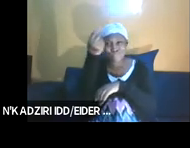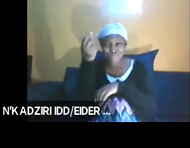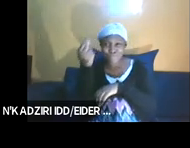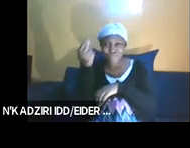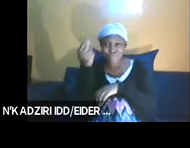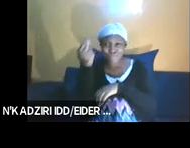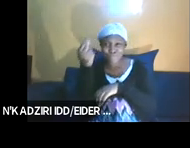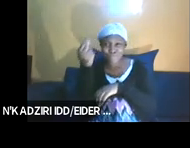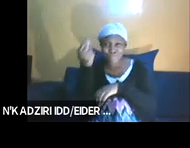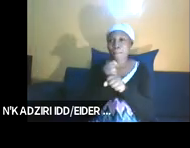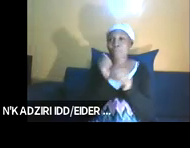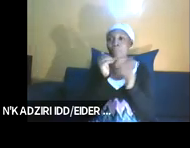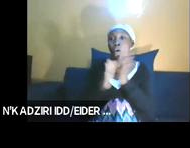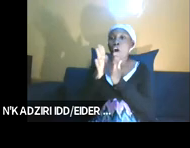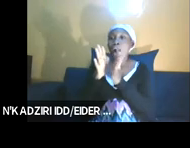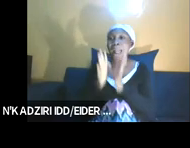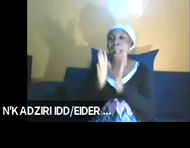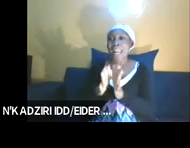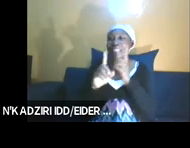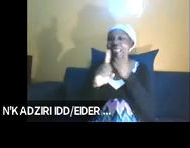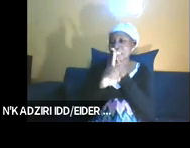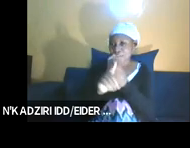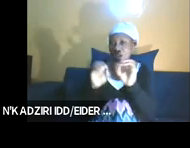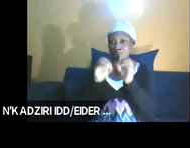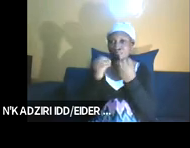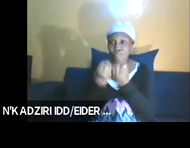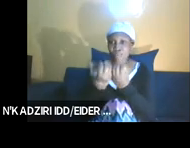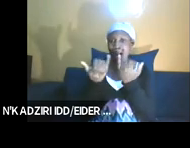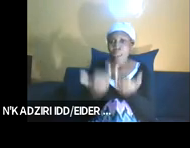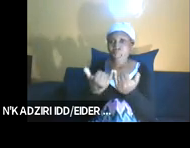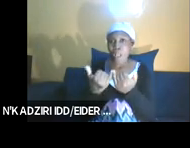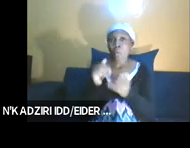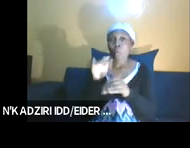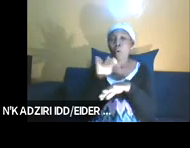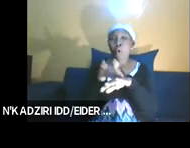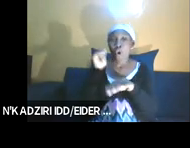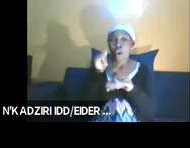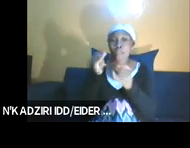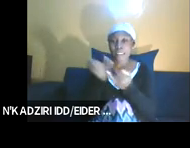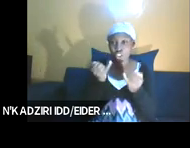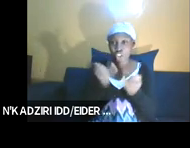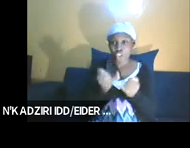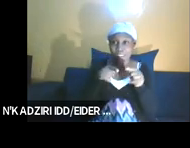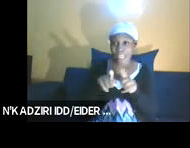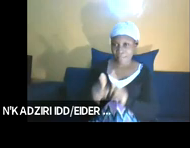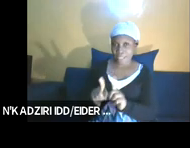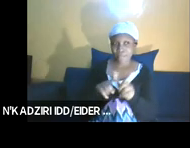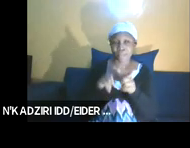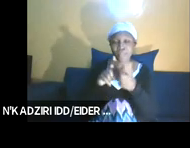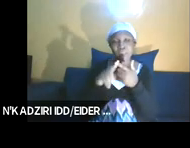different organizations, and I'm going to call upon them to introduce themselves so that we can know all of them.